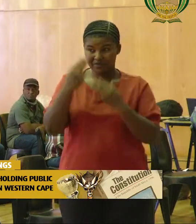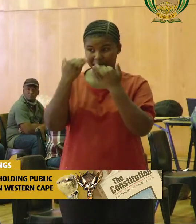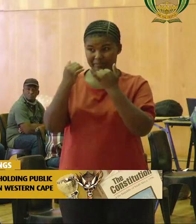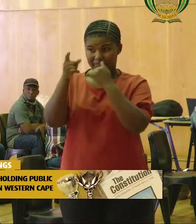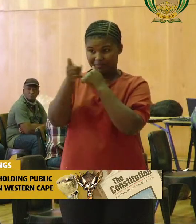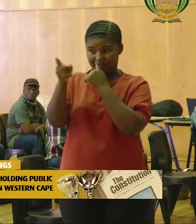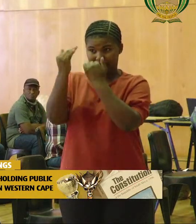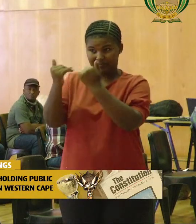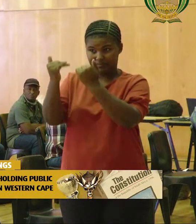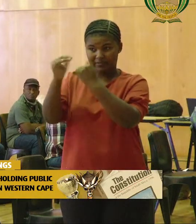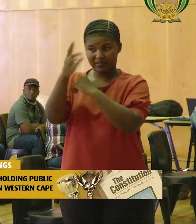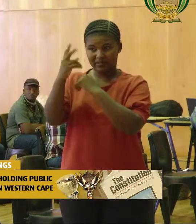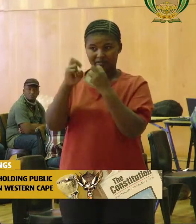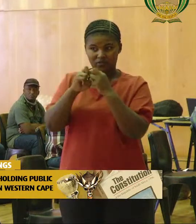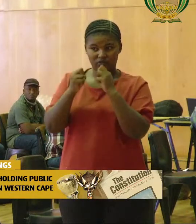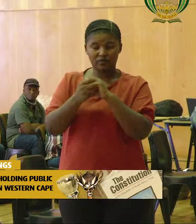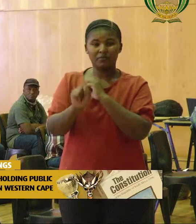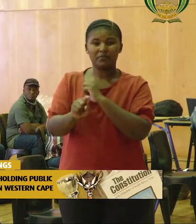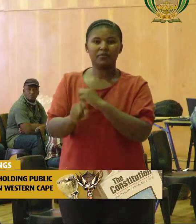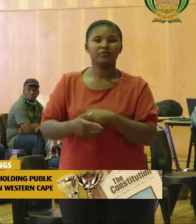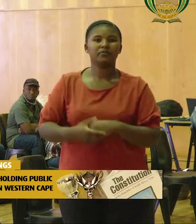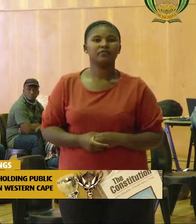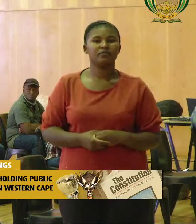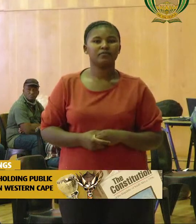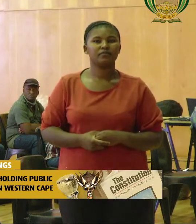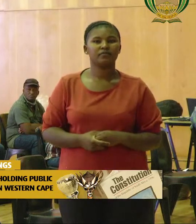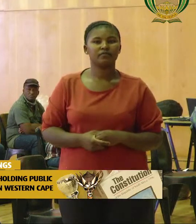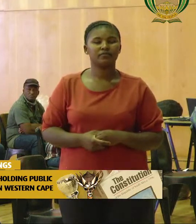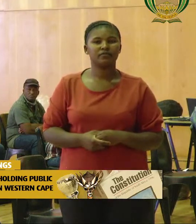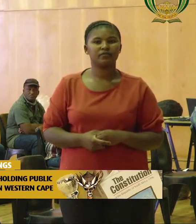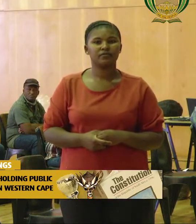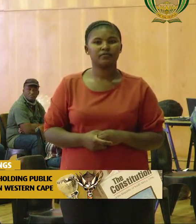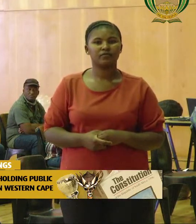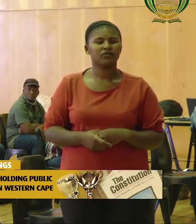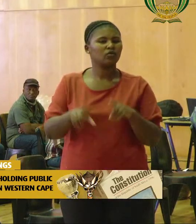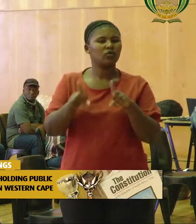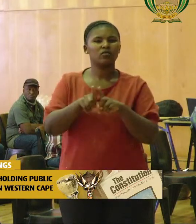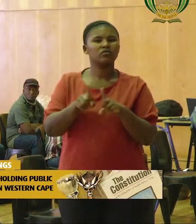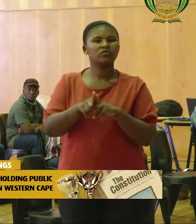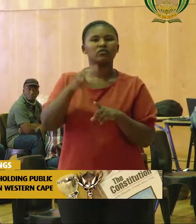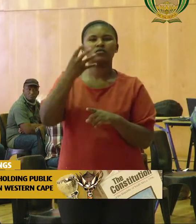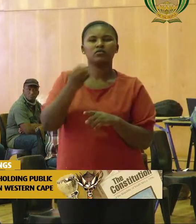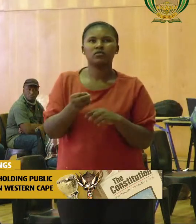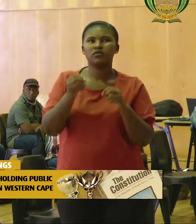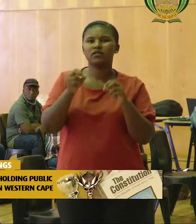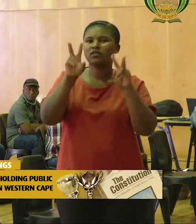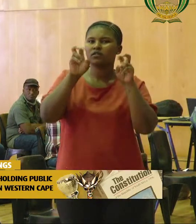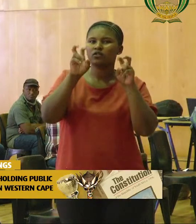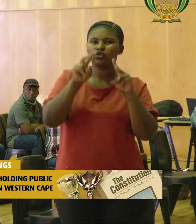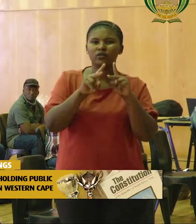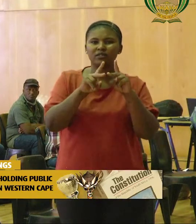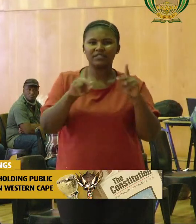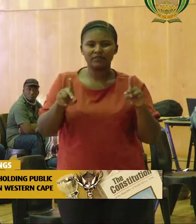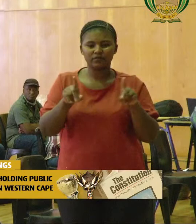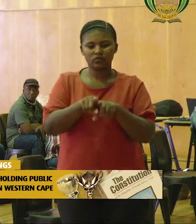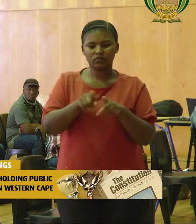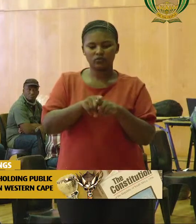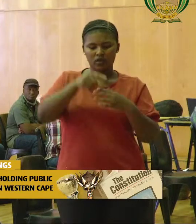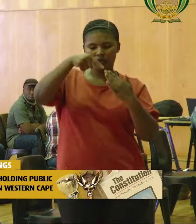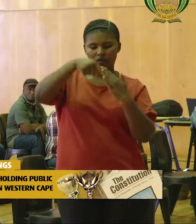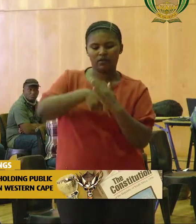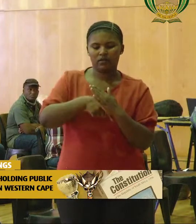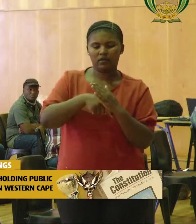doen omtrent die mense? Want weer, omdat deur die mense gebeur al hierdie dinge